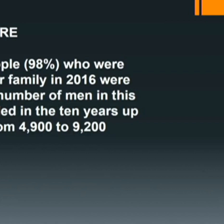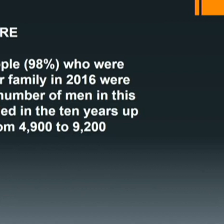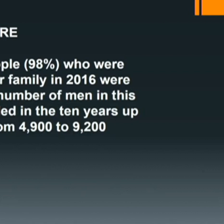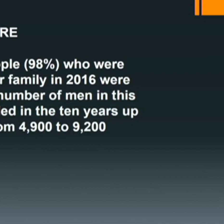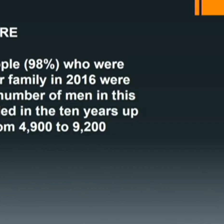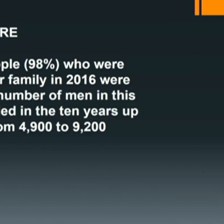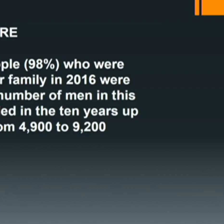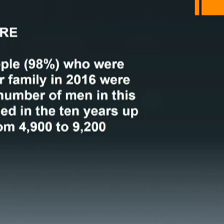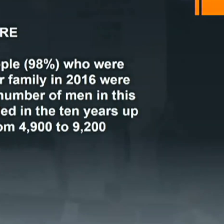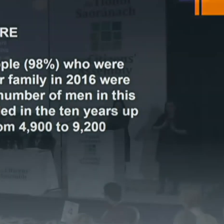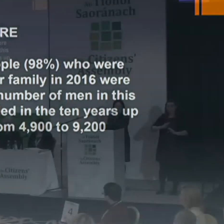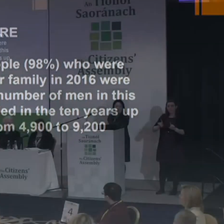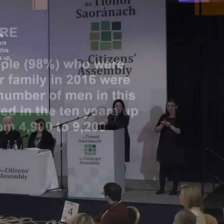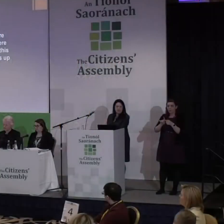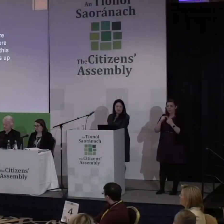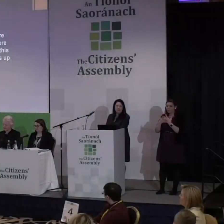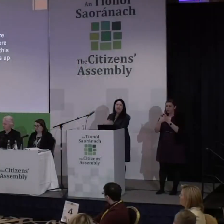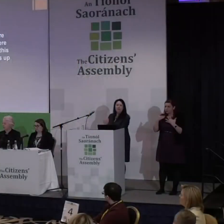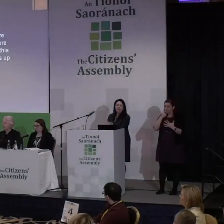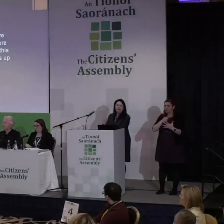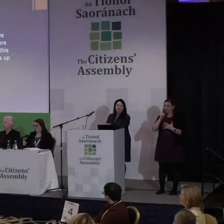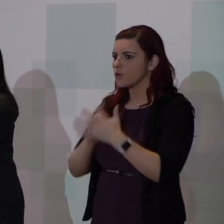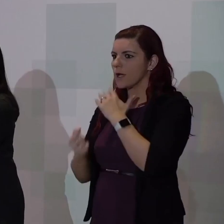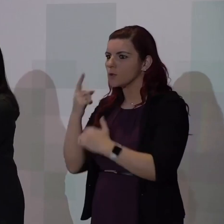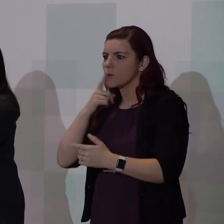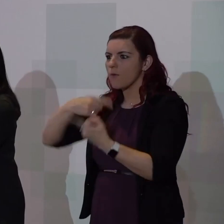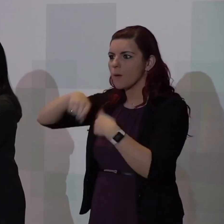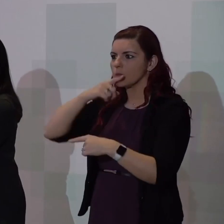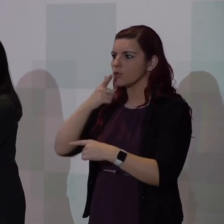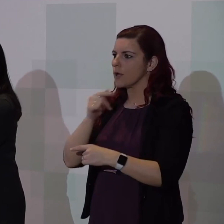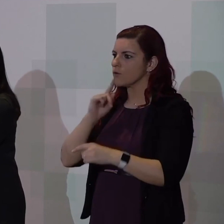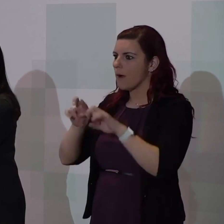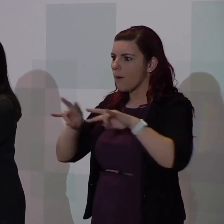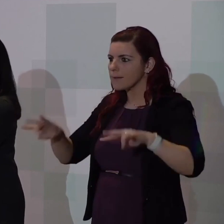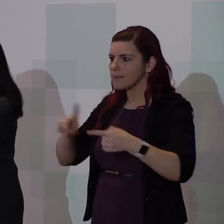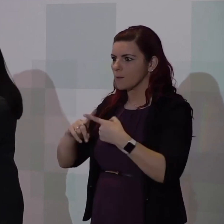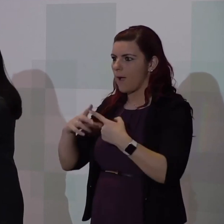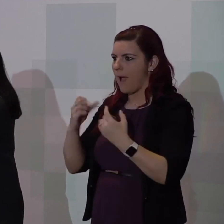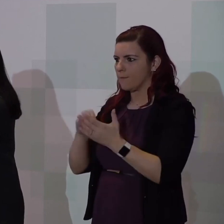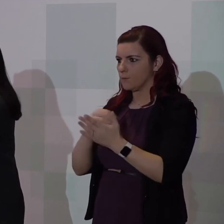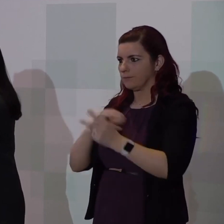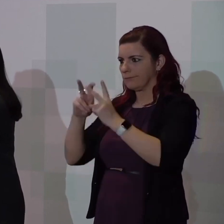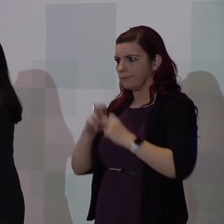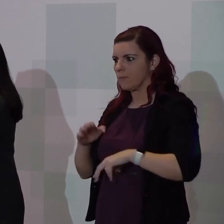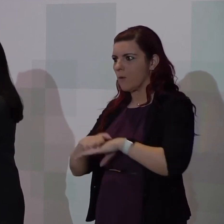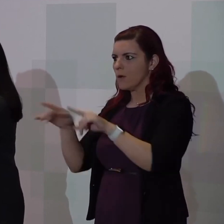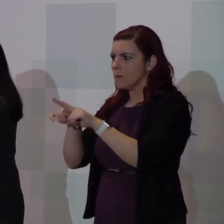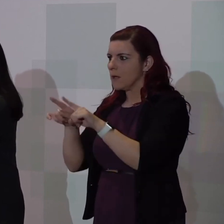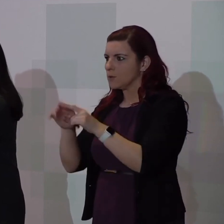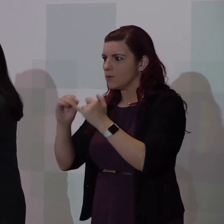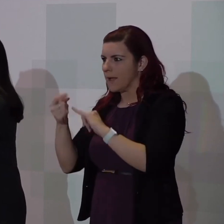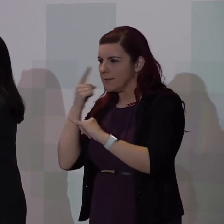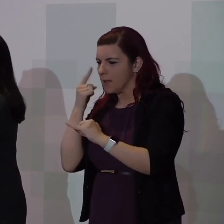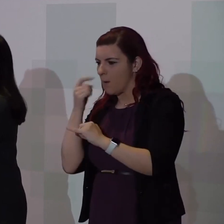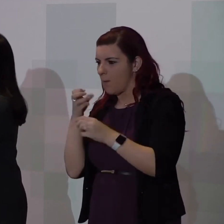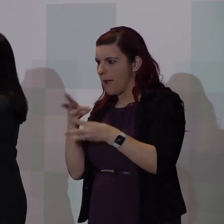percentage. So we have huge gendered issues around gender equality to look at in relation to the way in which the family is